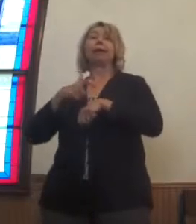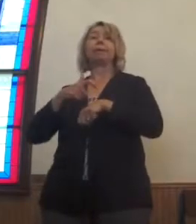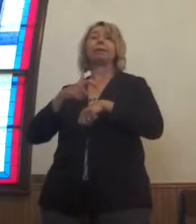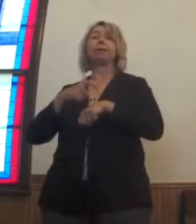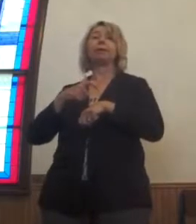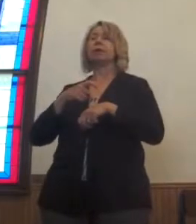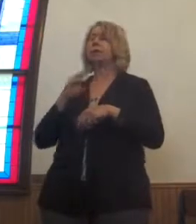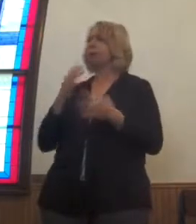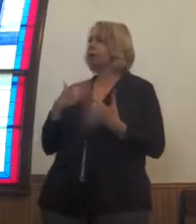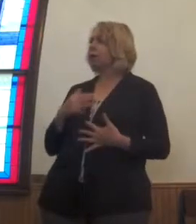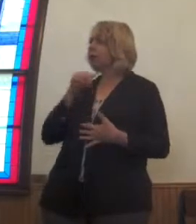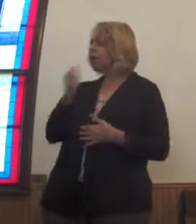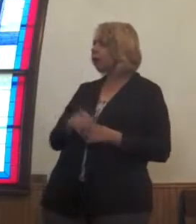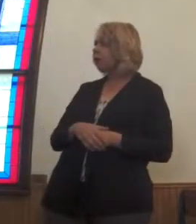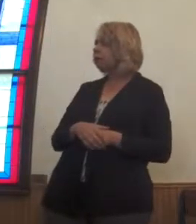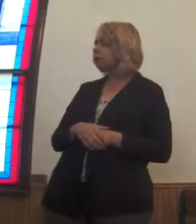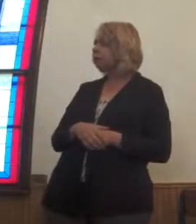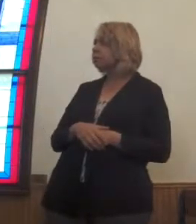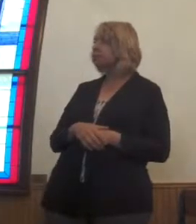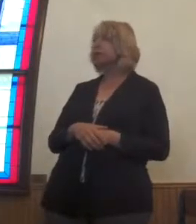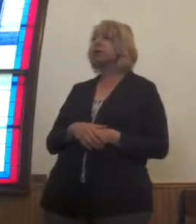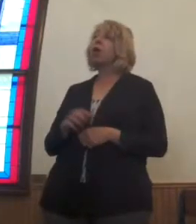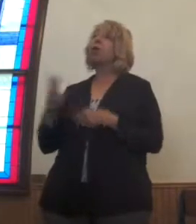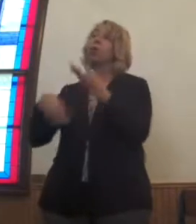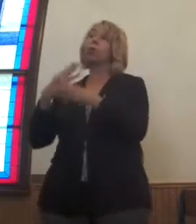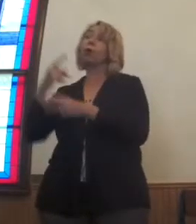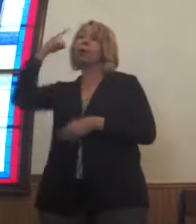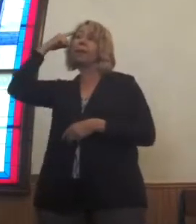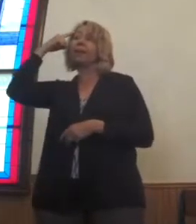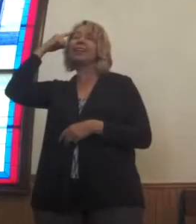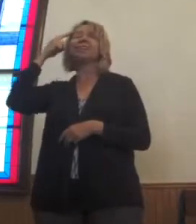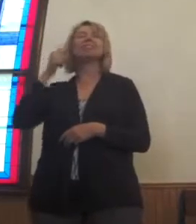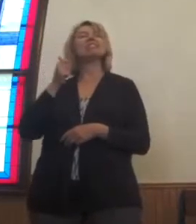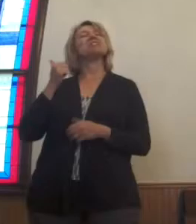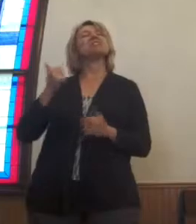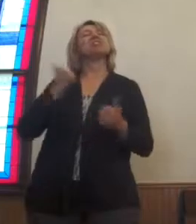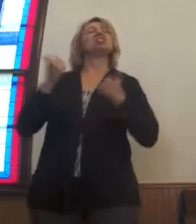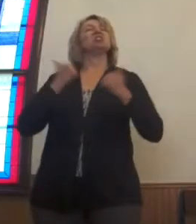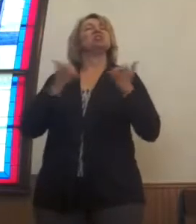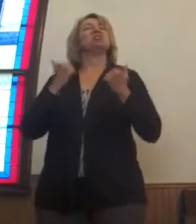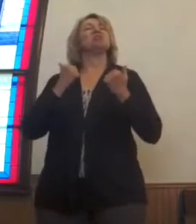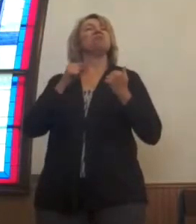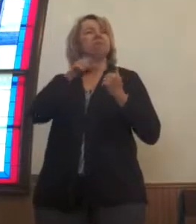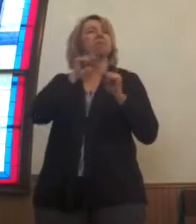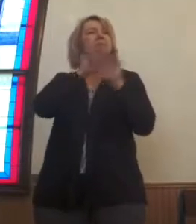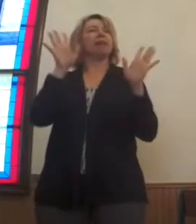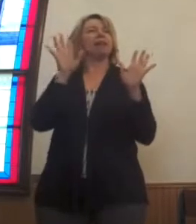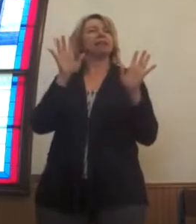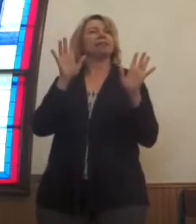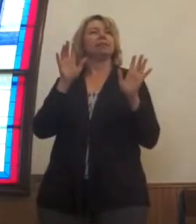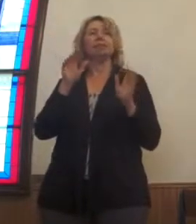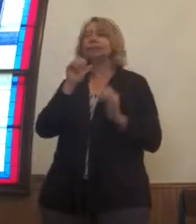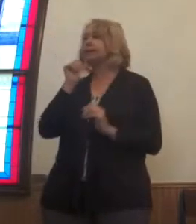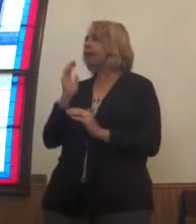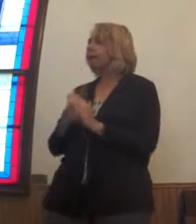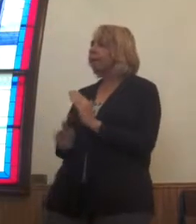the mournful. Mm. Blessed are the self-assertive, not the meek.